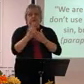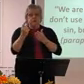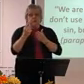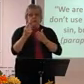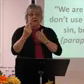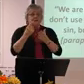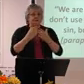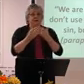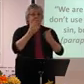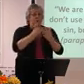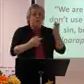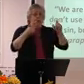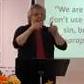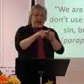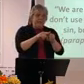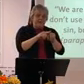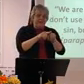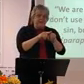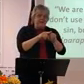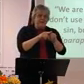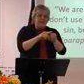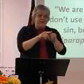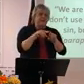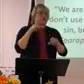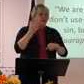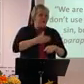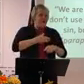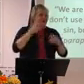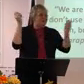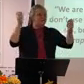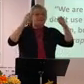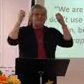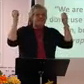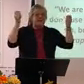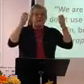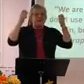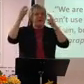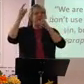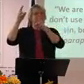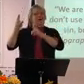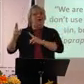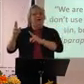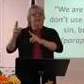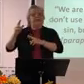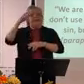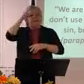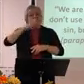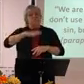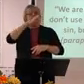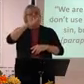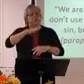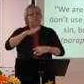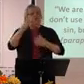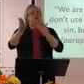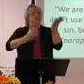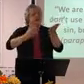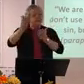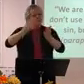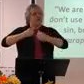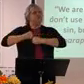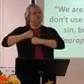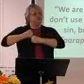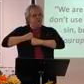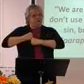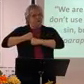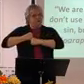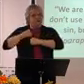in spite of everything that happened, we could celebrate and honor those who serve in the military. And so